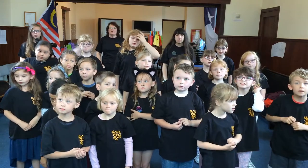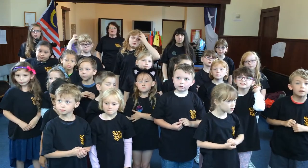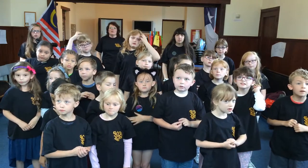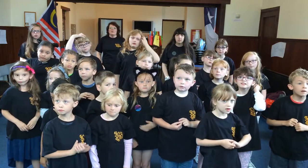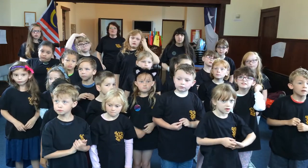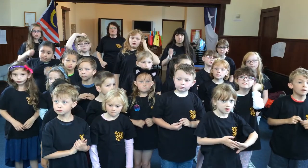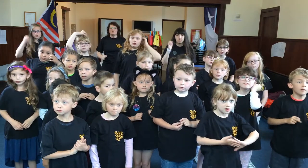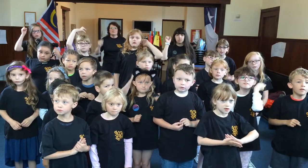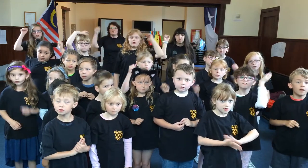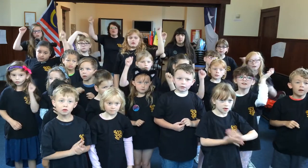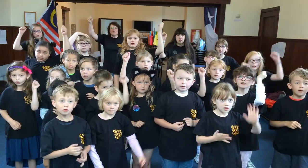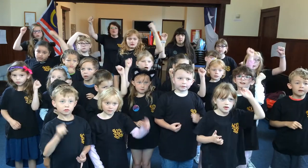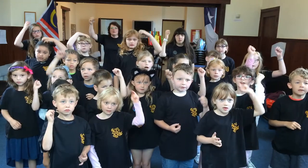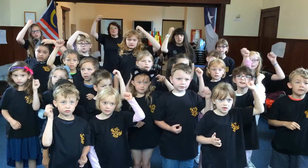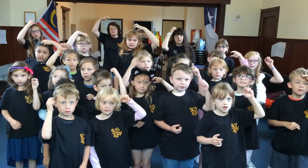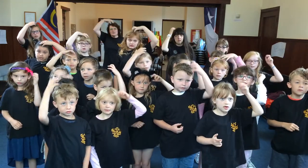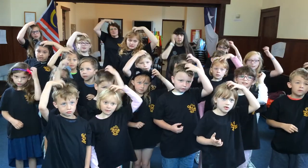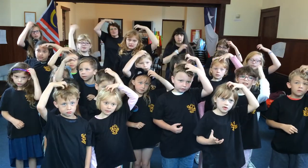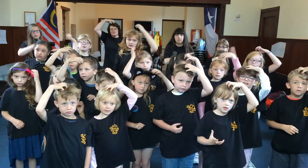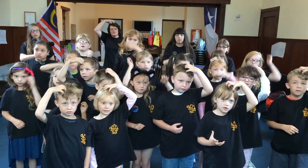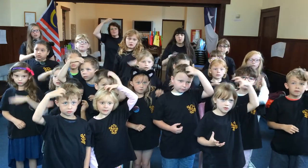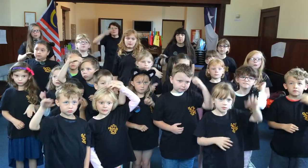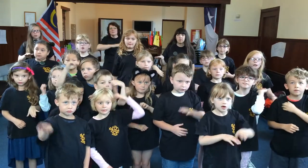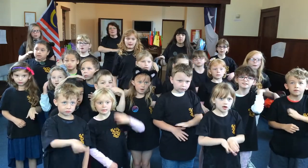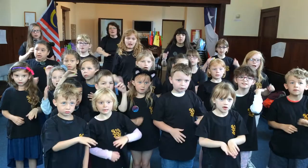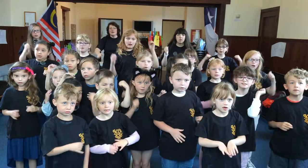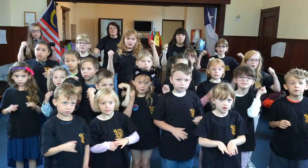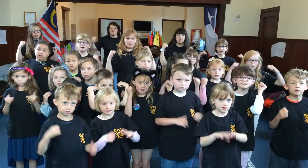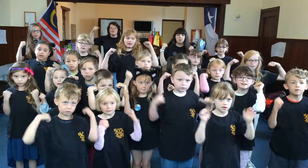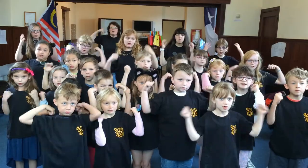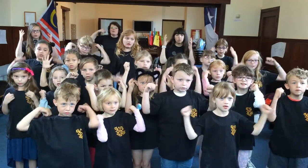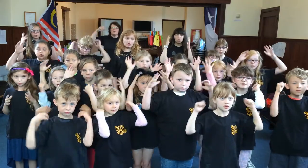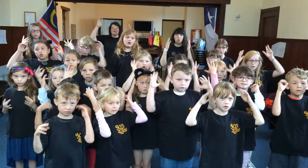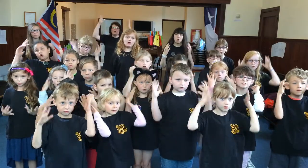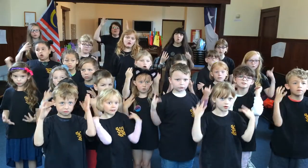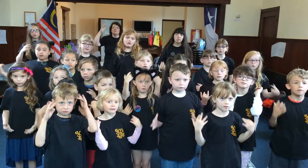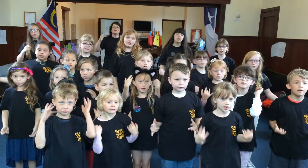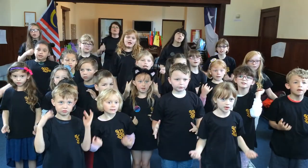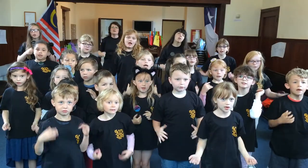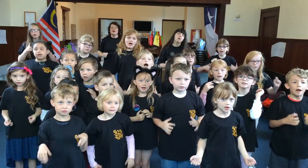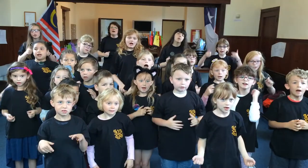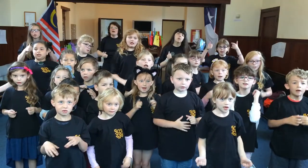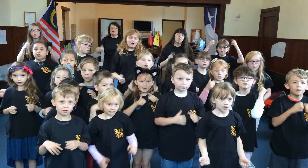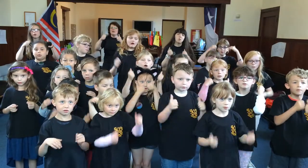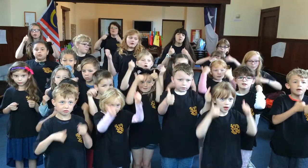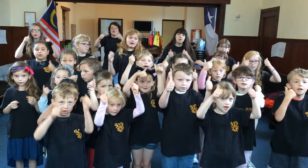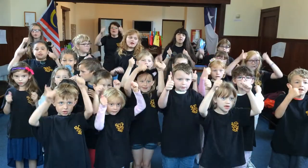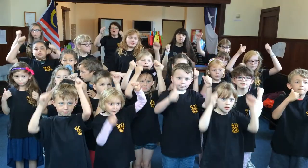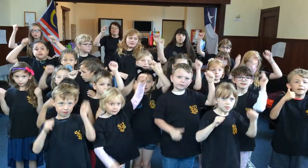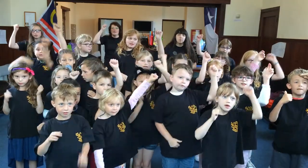Oh, we have our in heaven, hallowed be